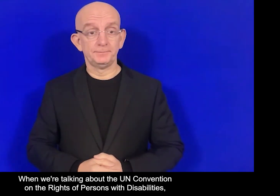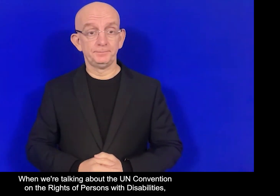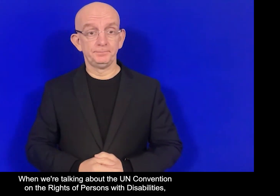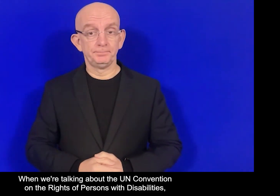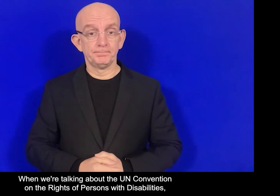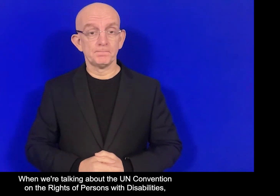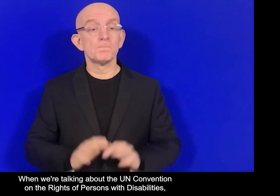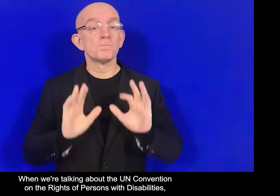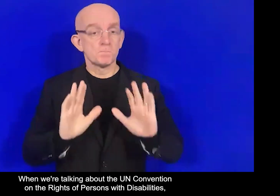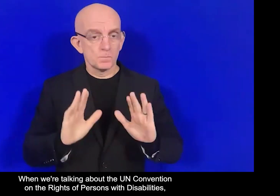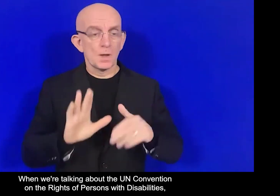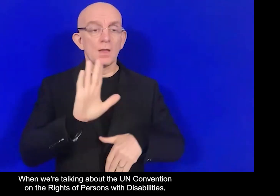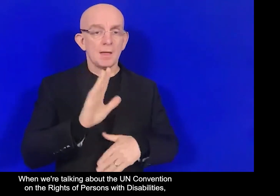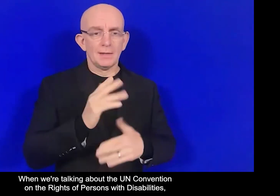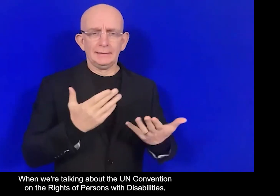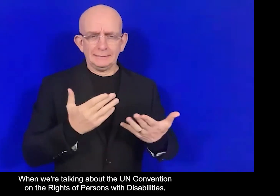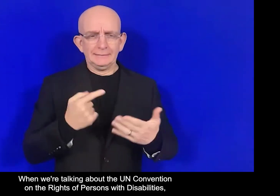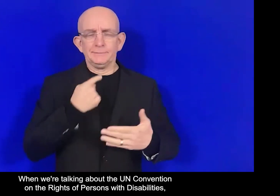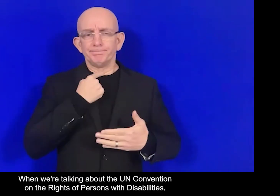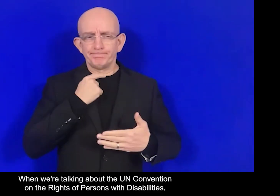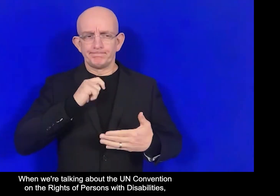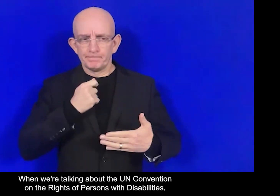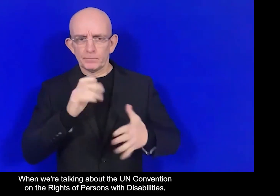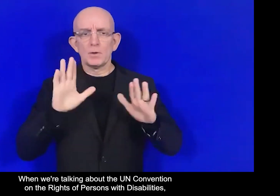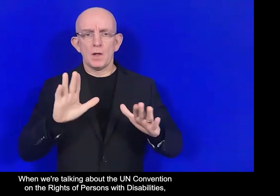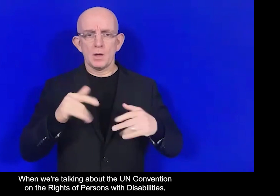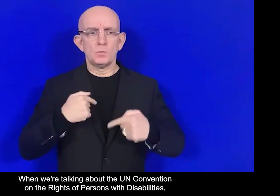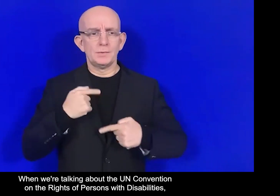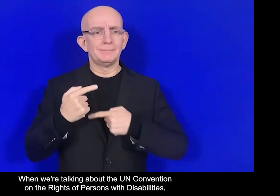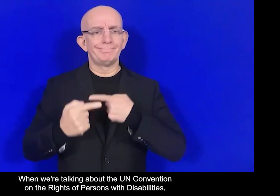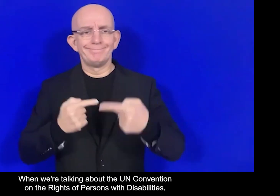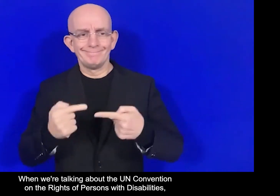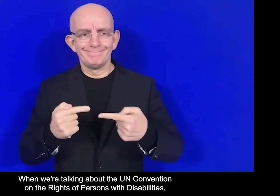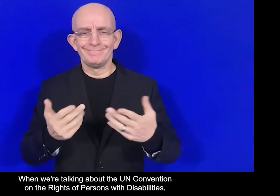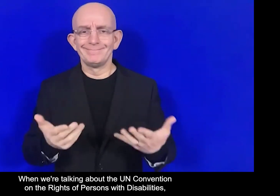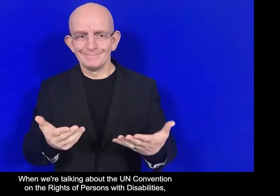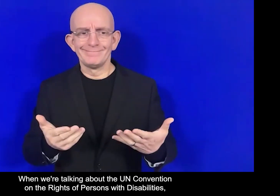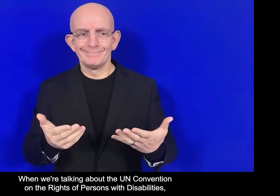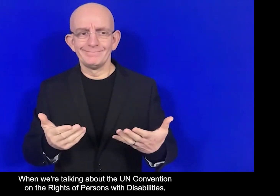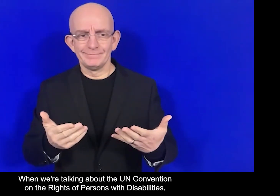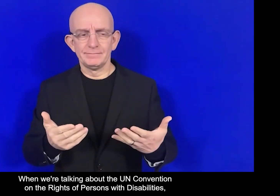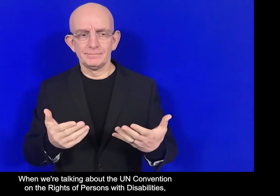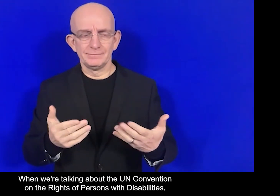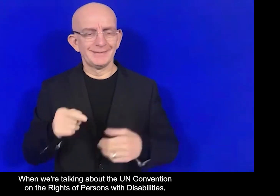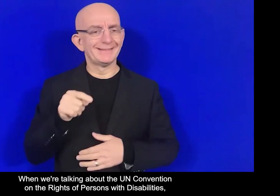when we're talking about the United Nations on the Convention of the Rights of Persons with Disabilities,